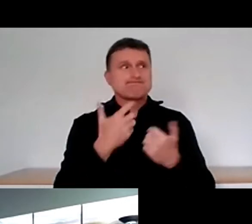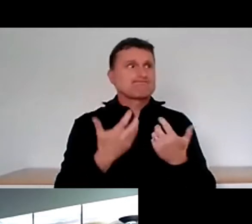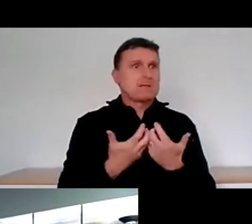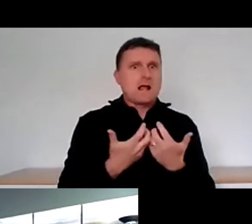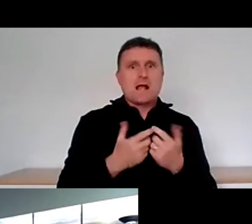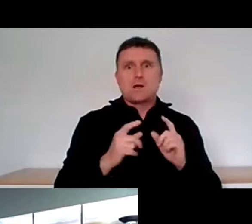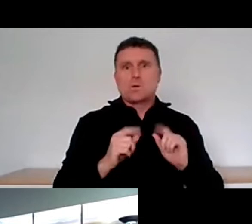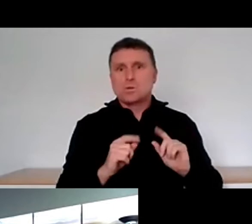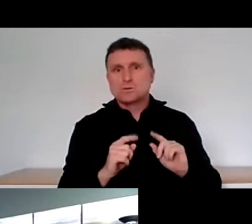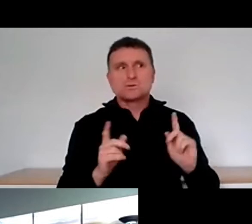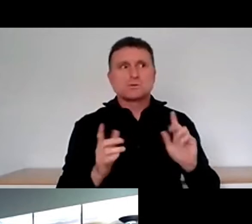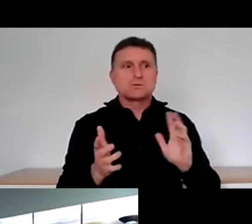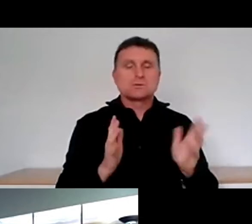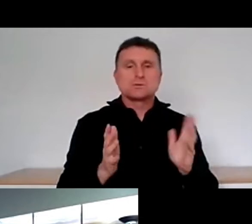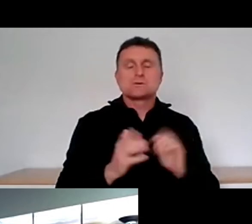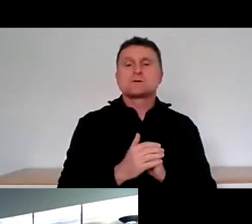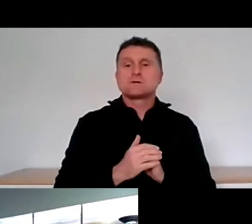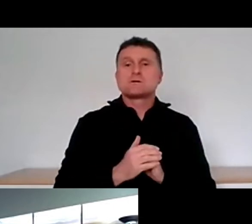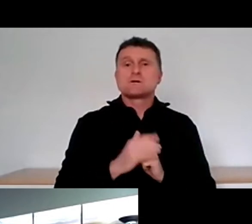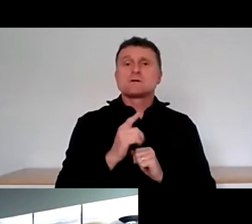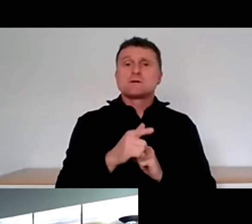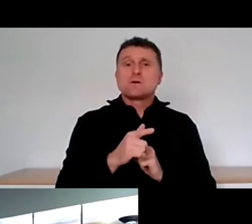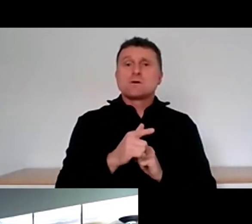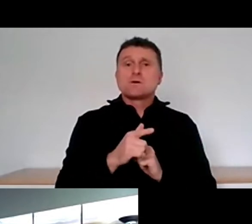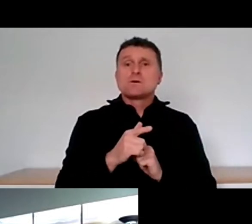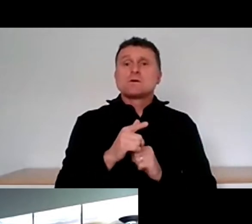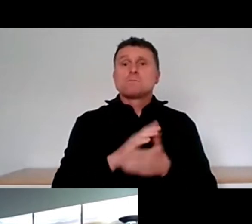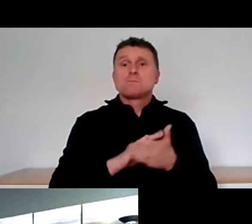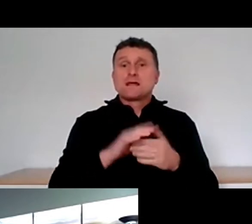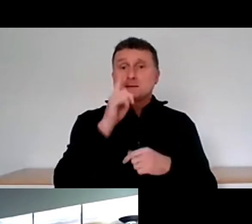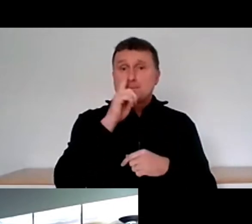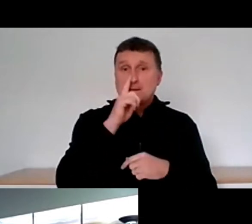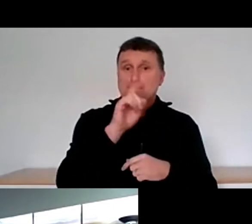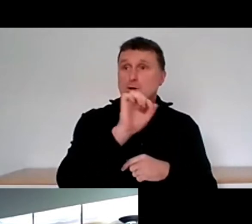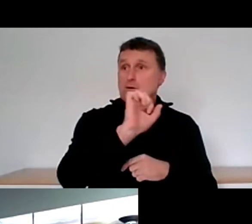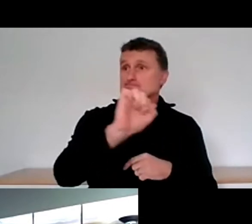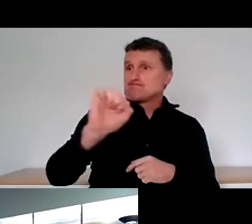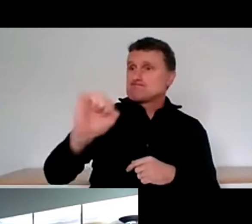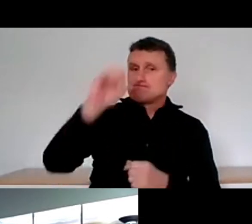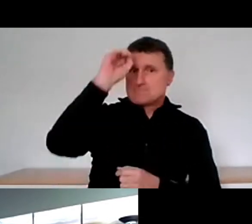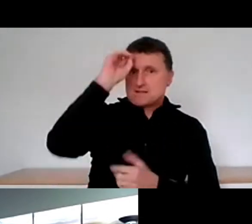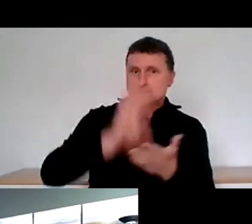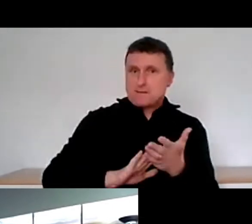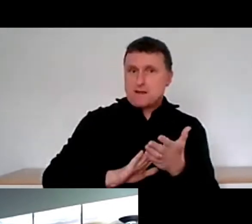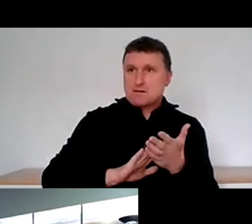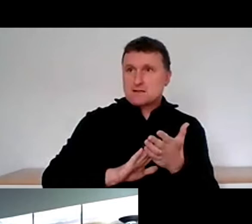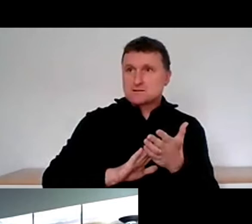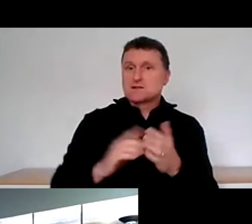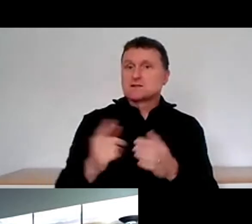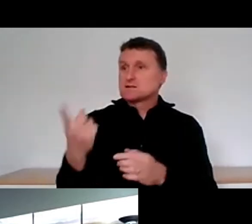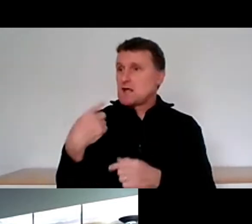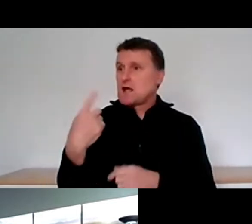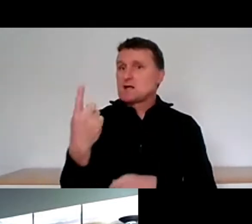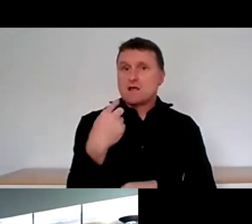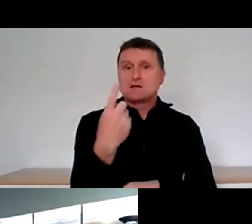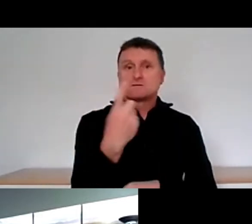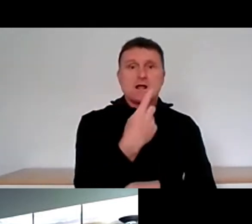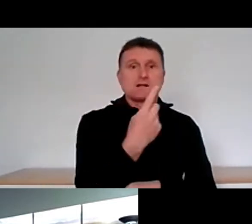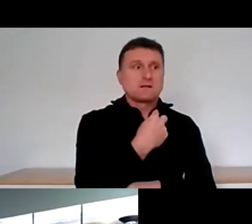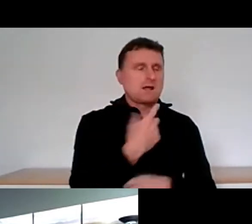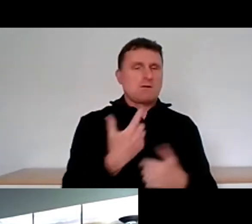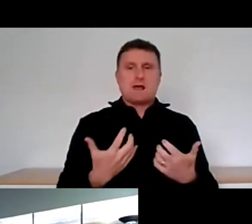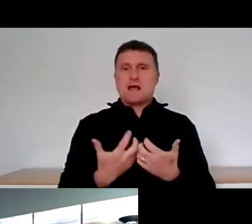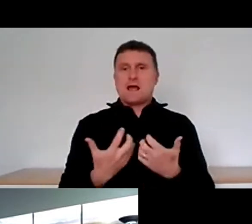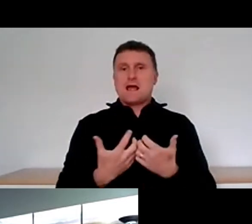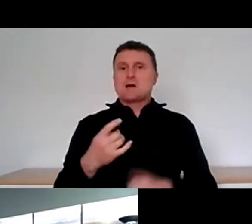coming up is how do we learn from people's experiences? We have the same people having negative experiences